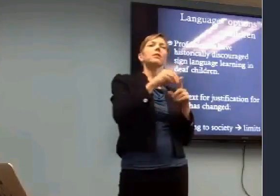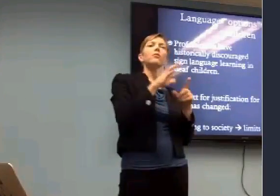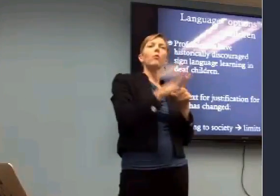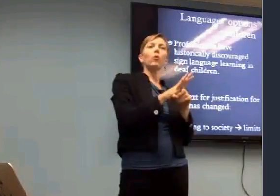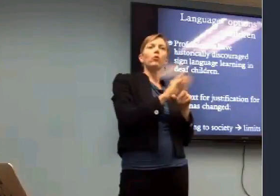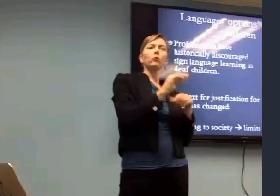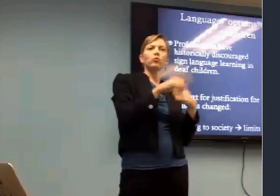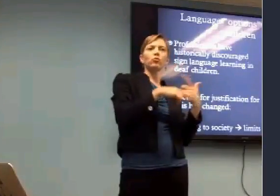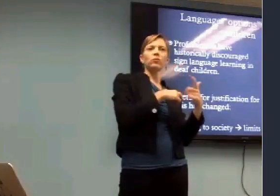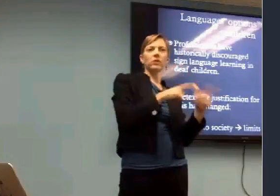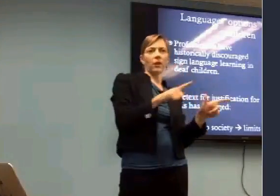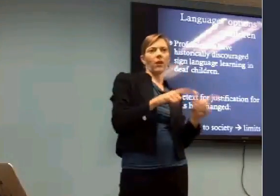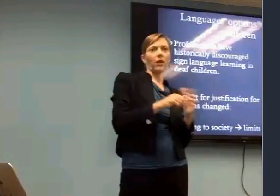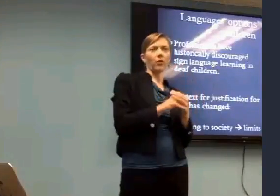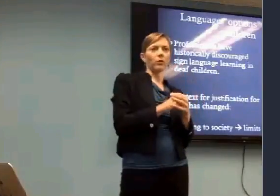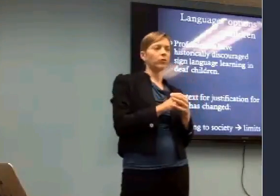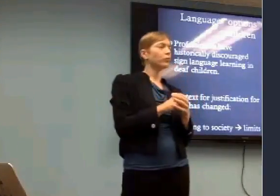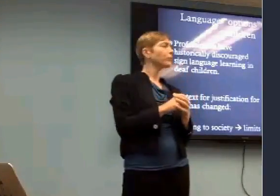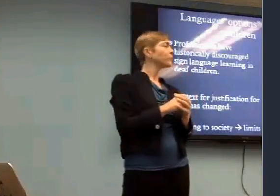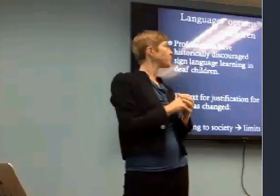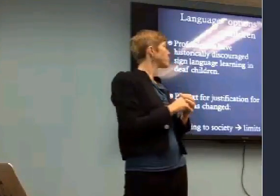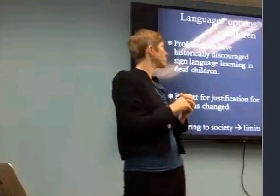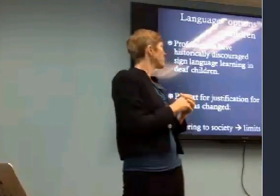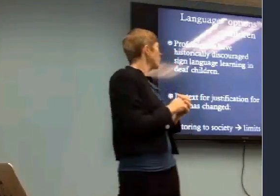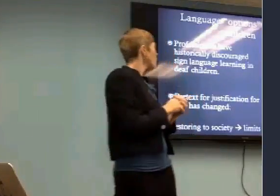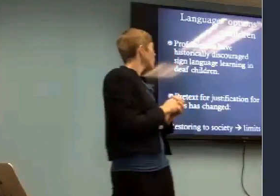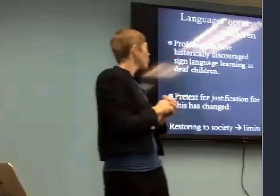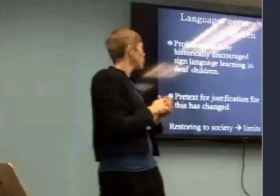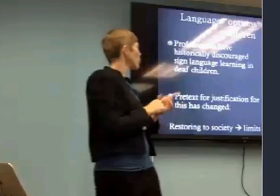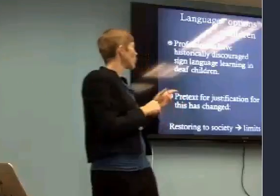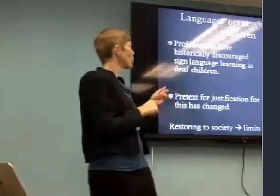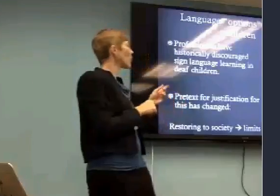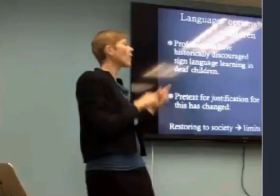today are resistant to exposing sign language to young children.